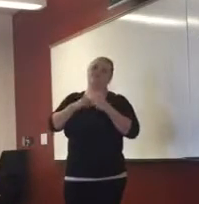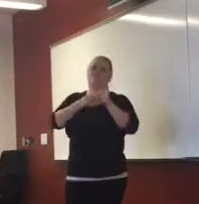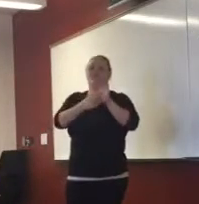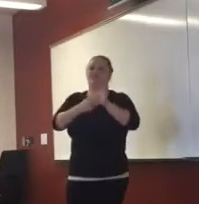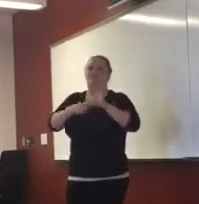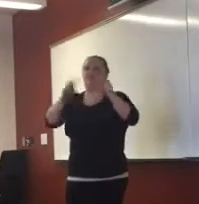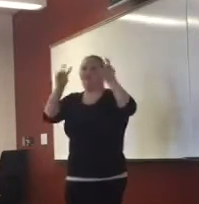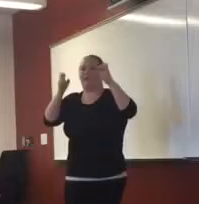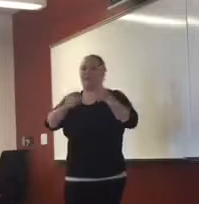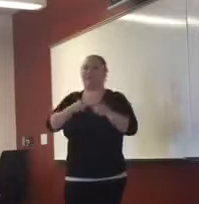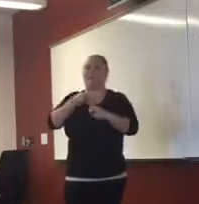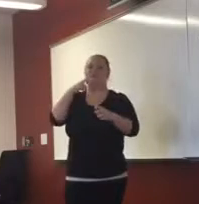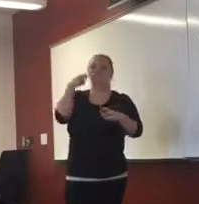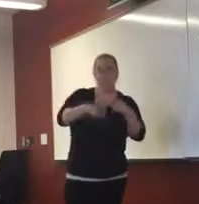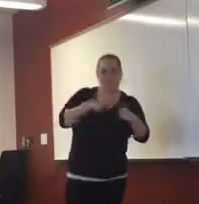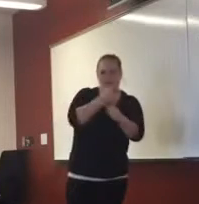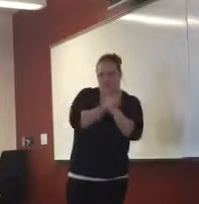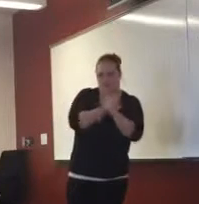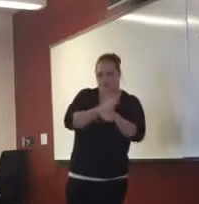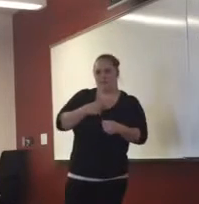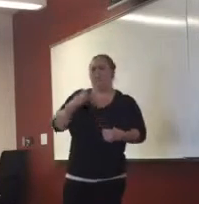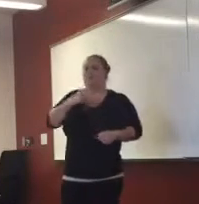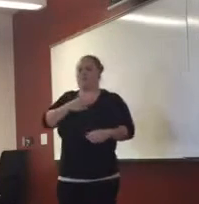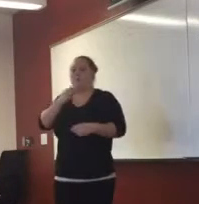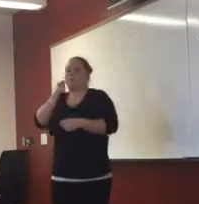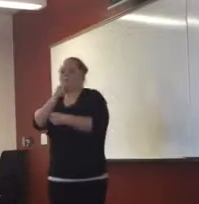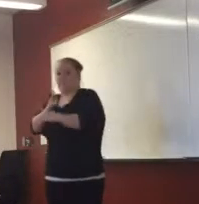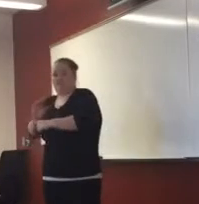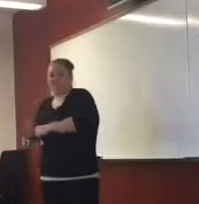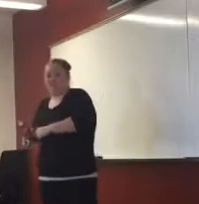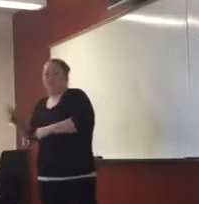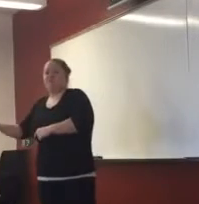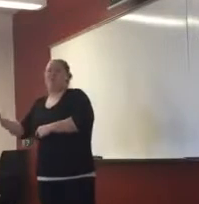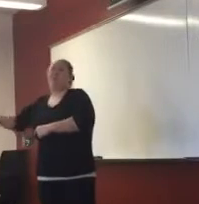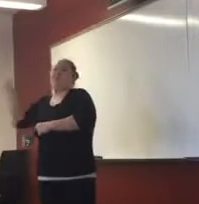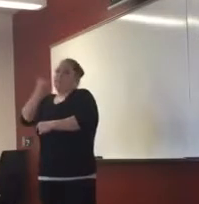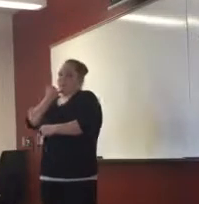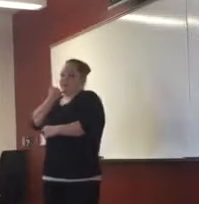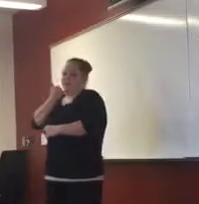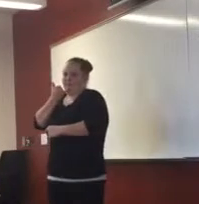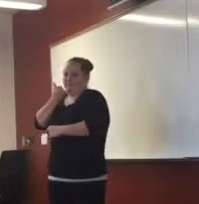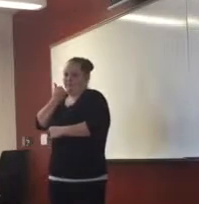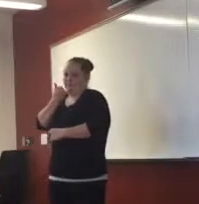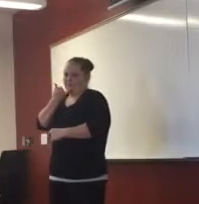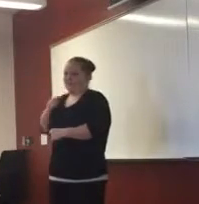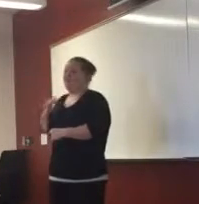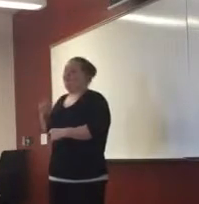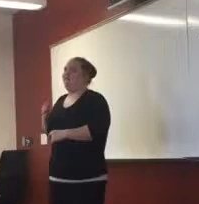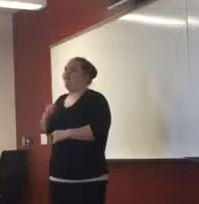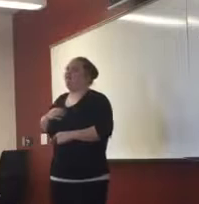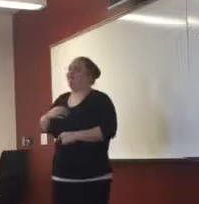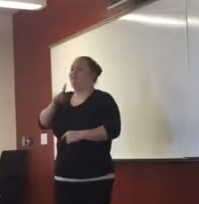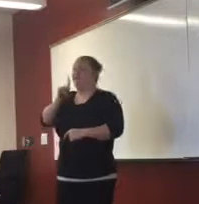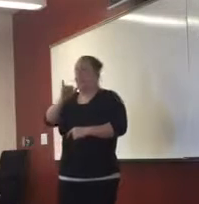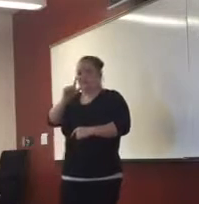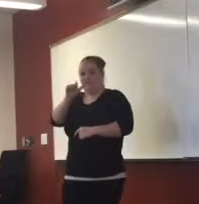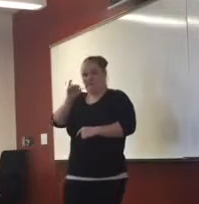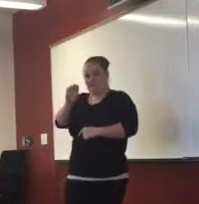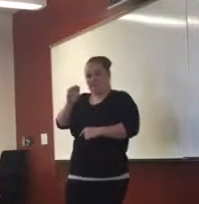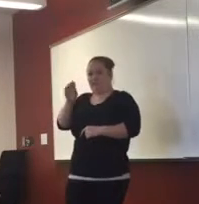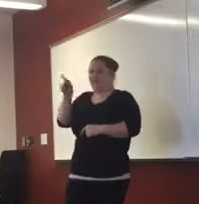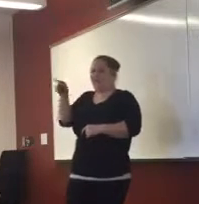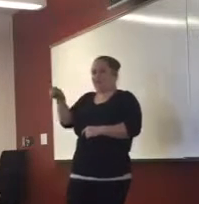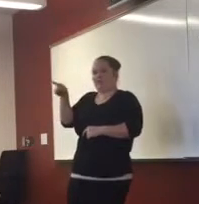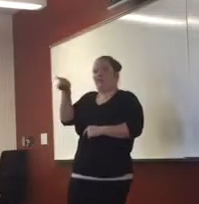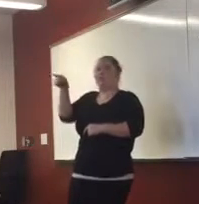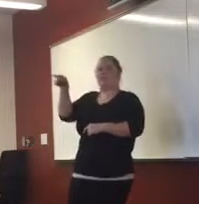my little sister called me, and Kylie and her brother were little, and I couldn't have